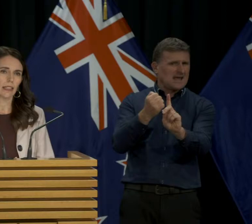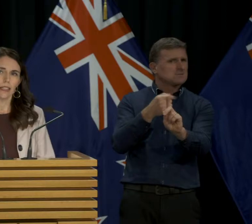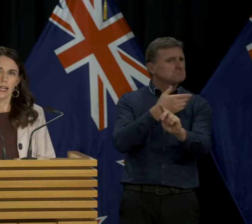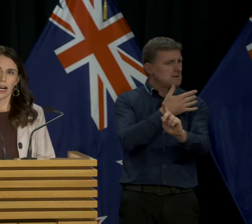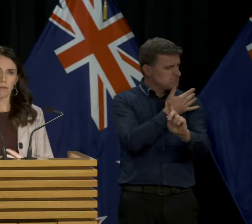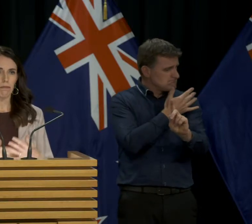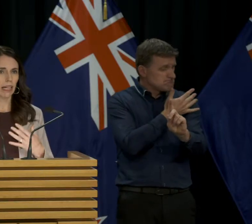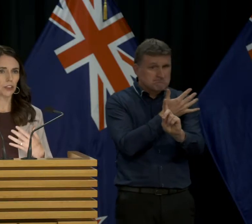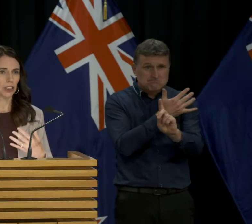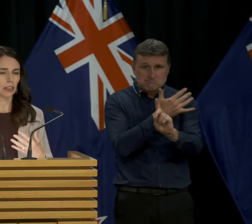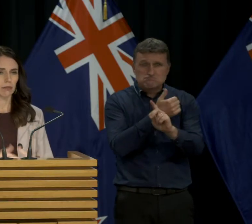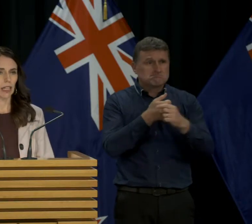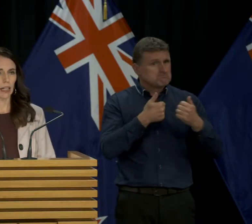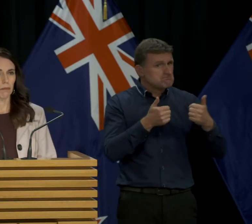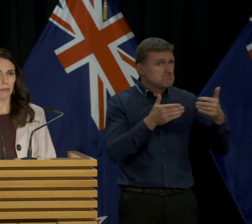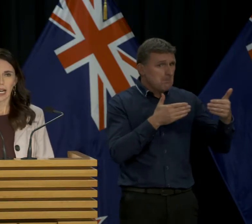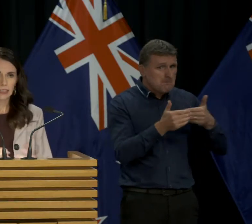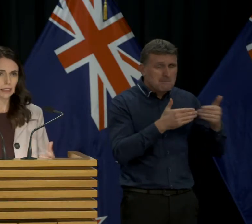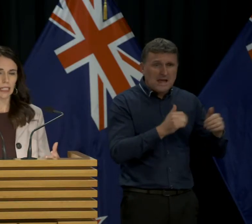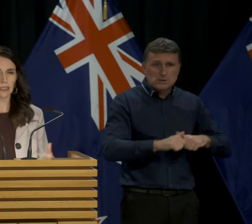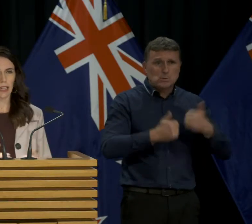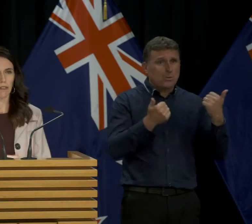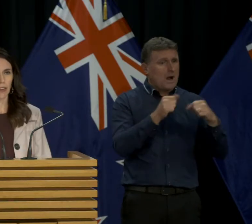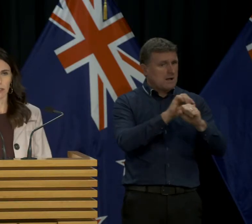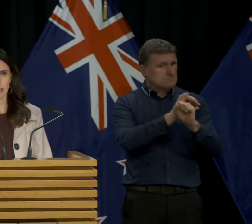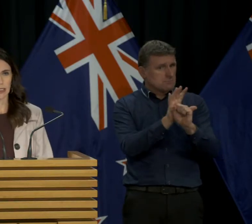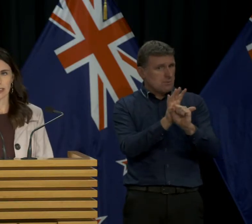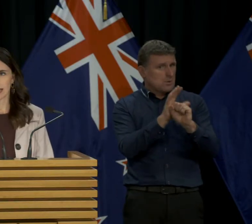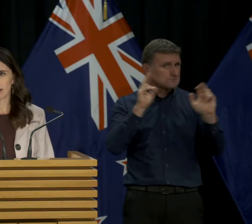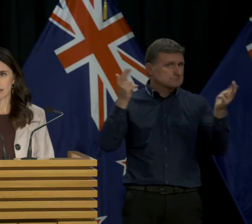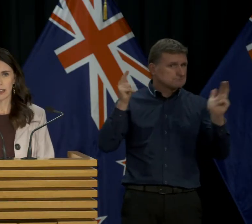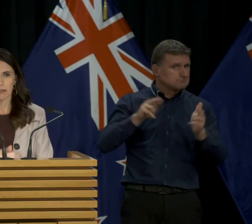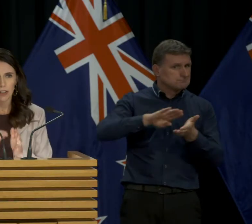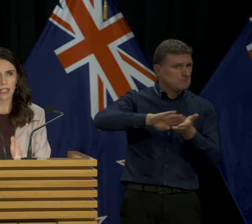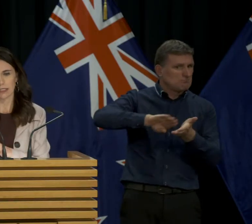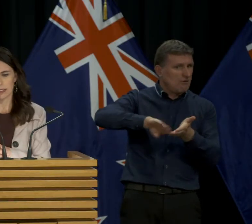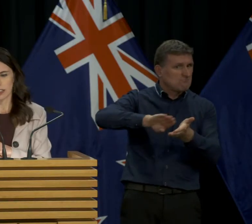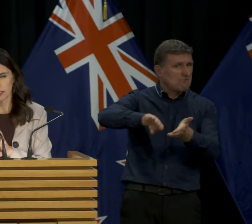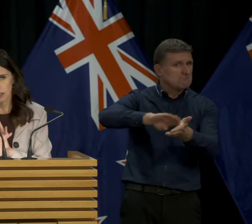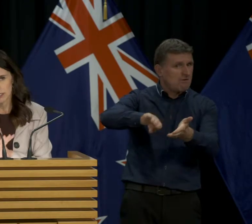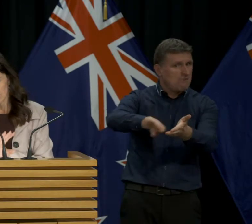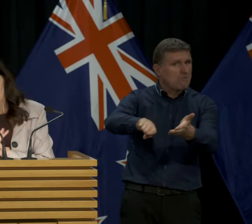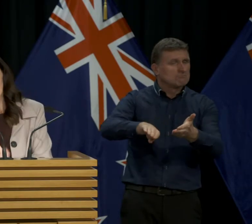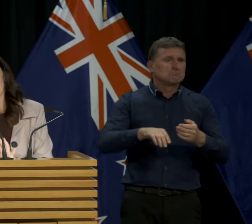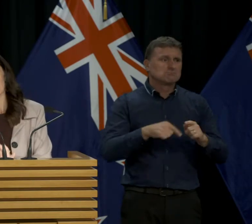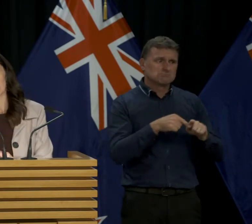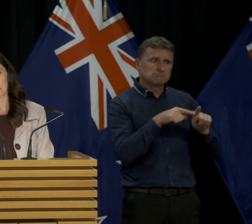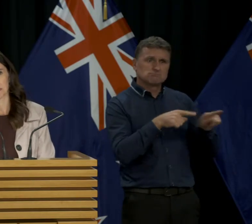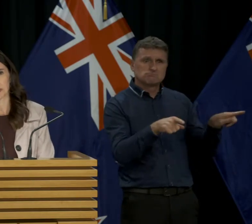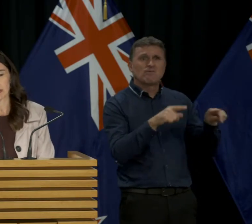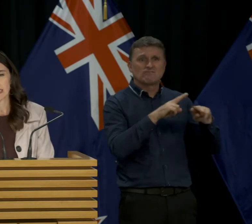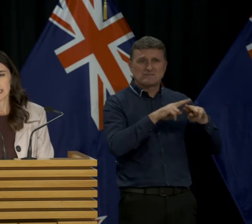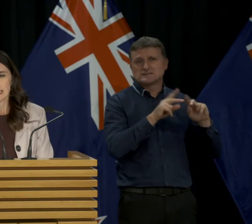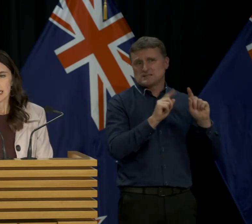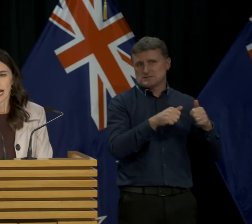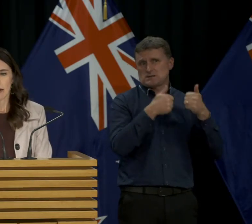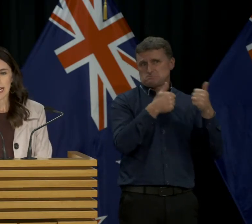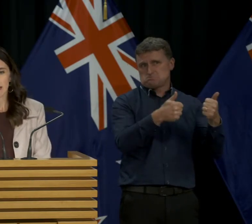at managing cases as they've arisen. And in fact, they've done a really exceptional